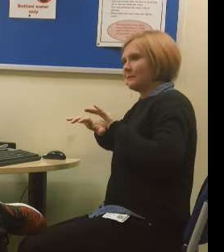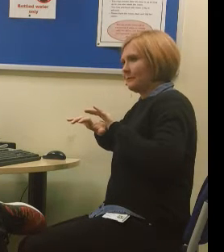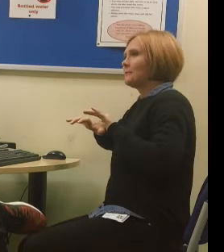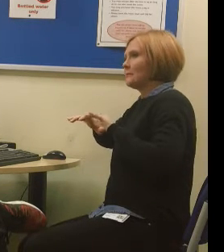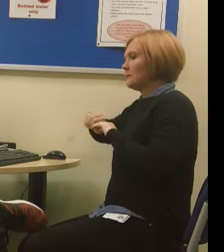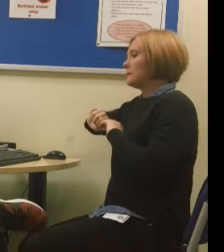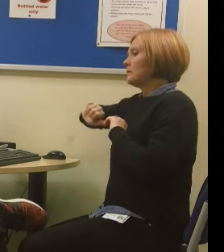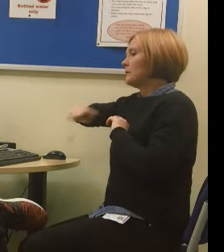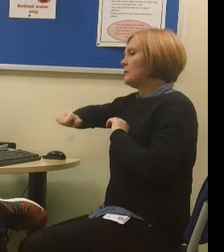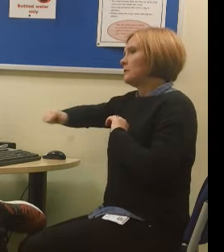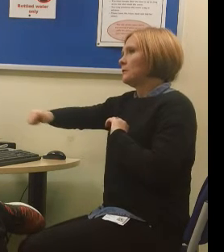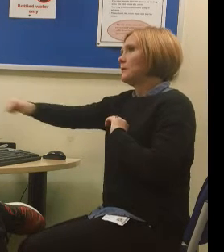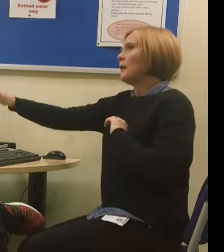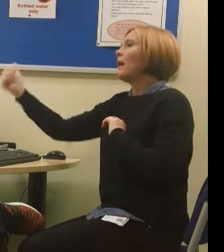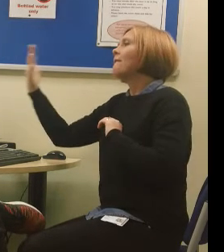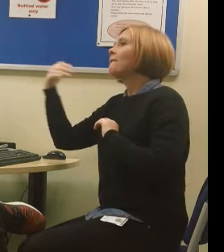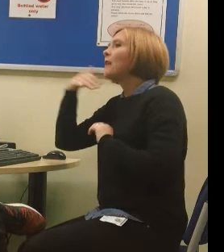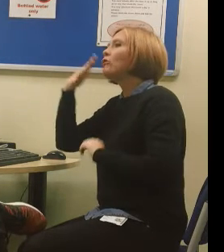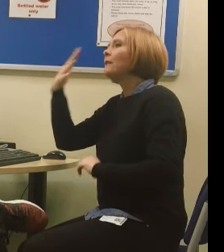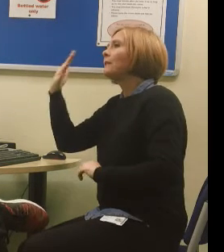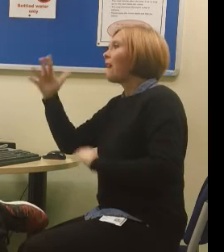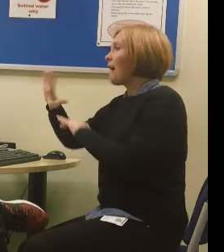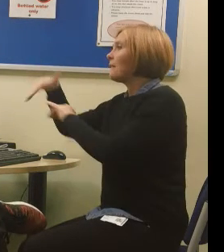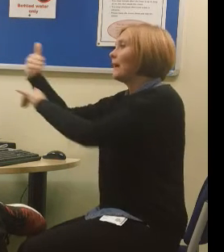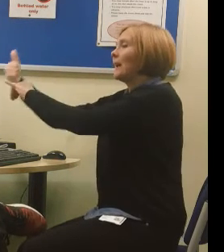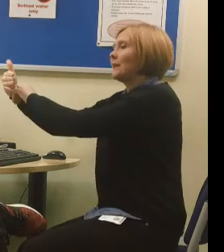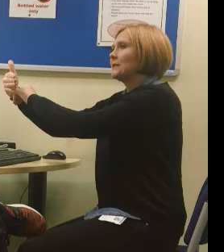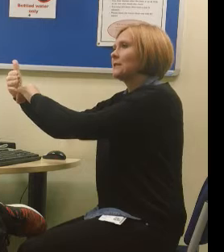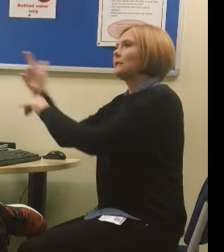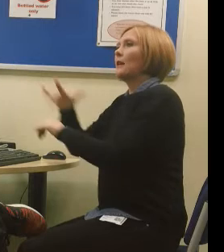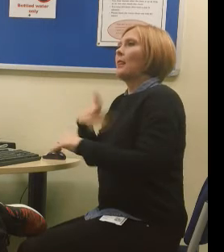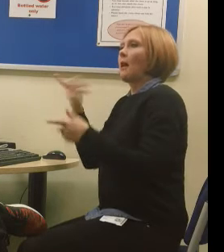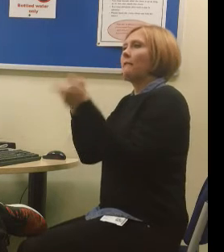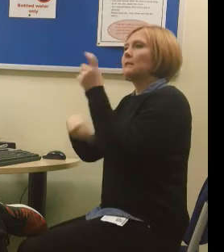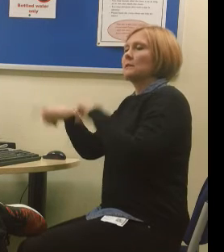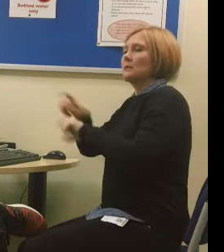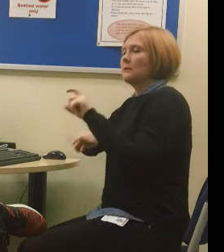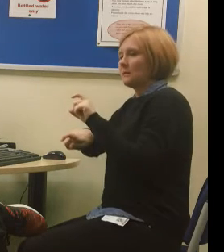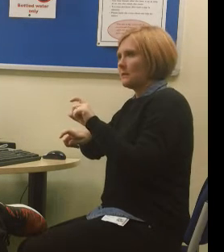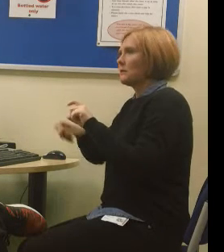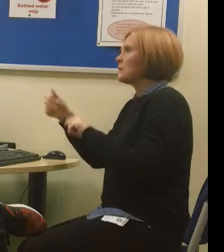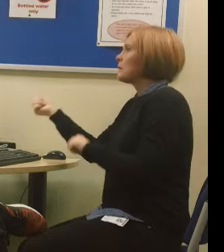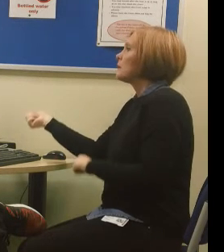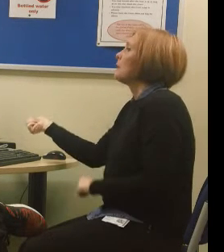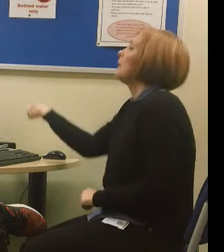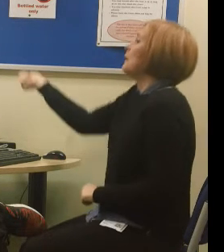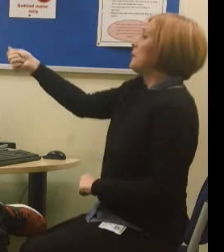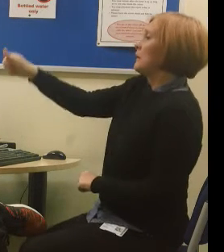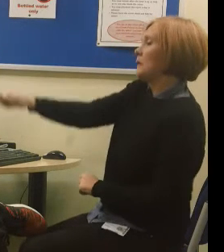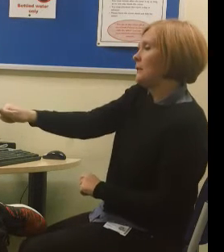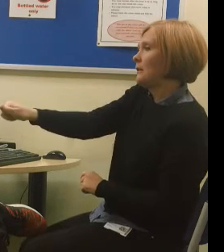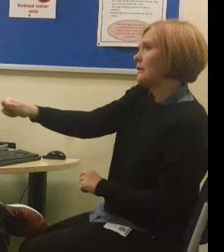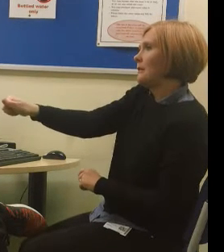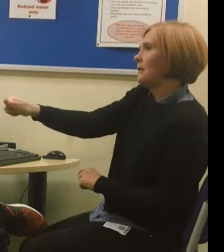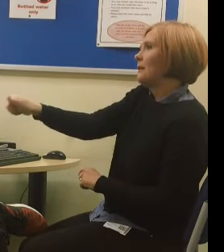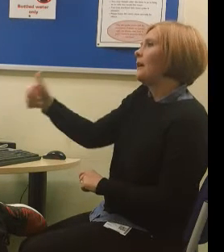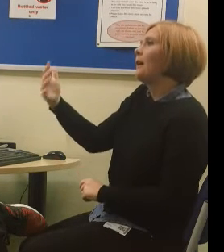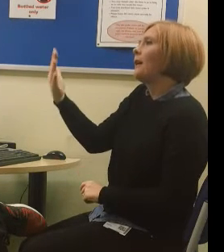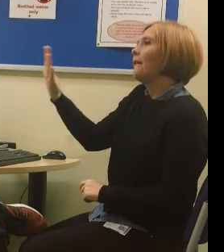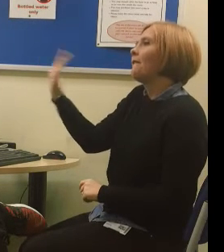to 555 at the end, which is life sciences, start back over the next side with biology at 560, and